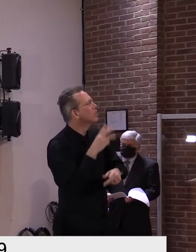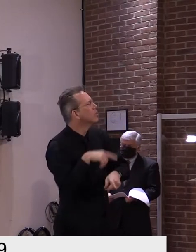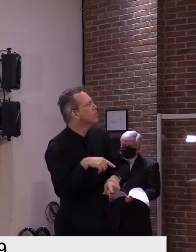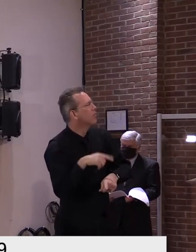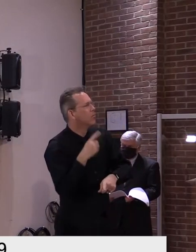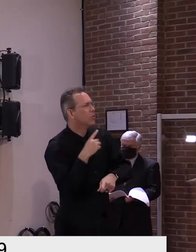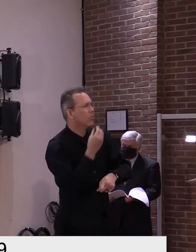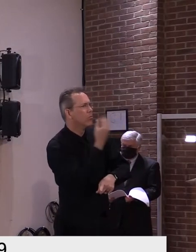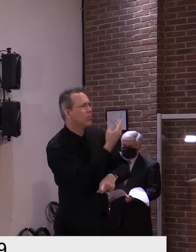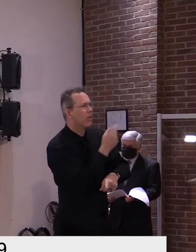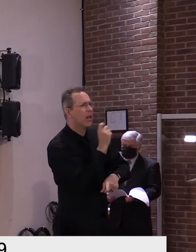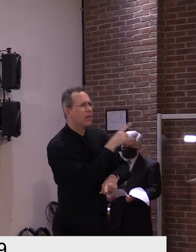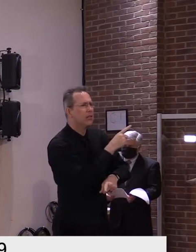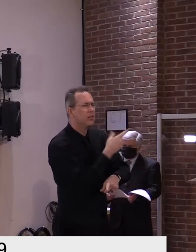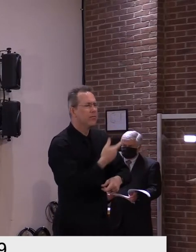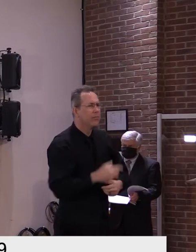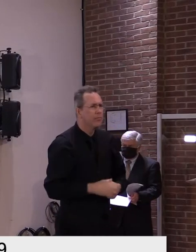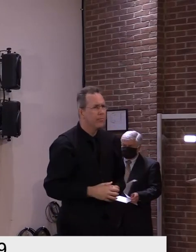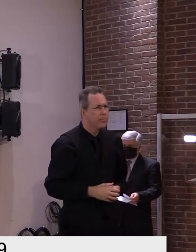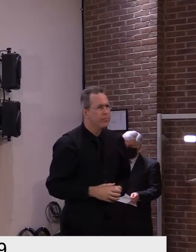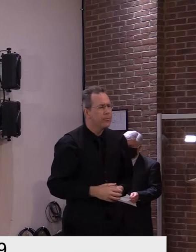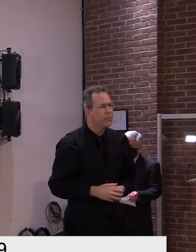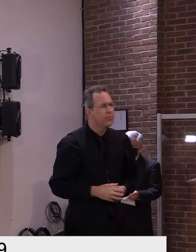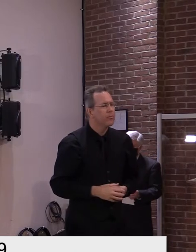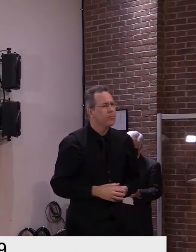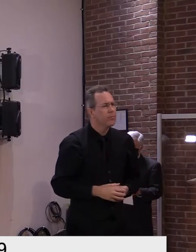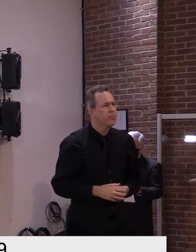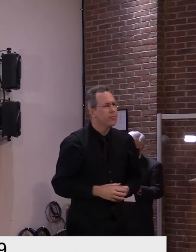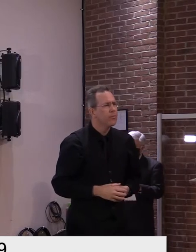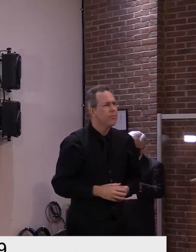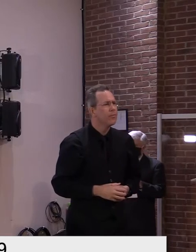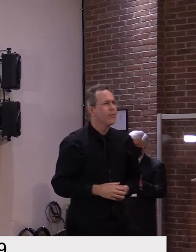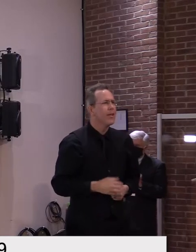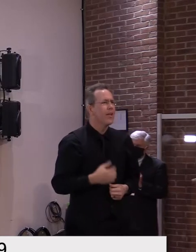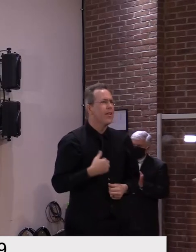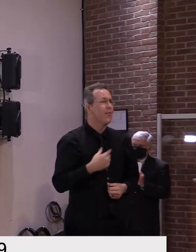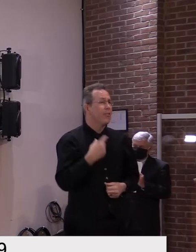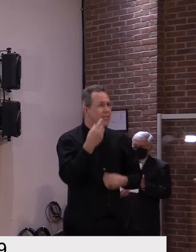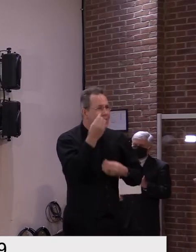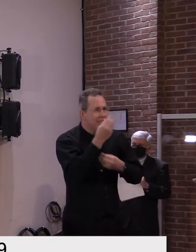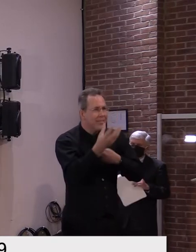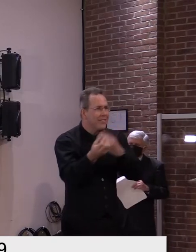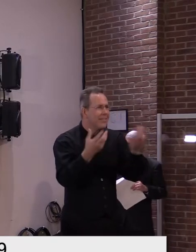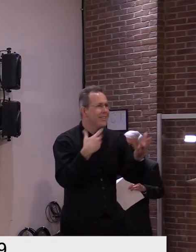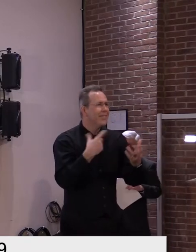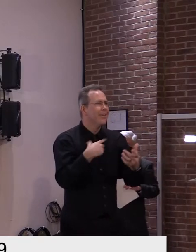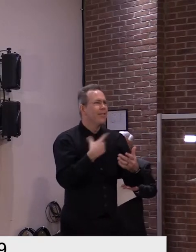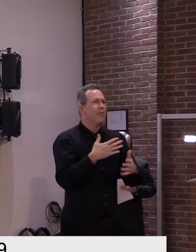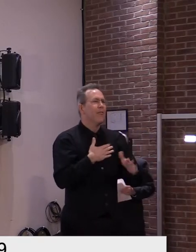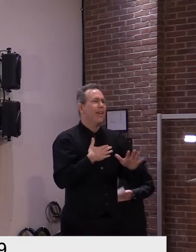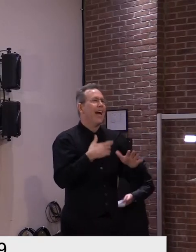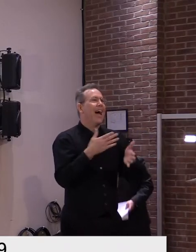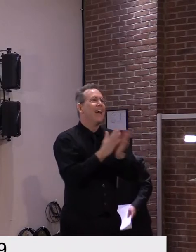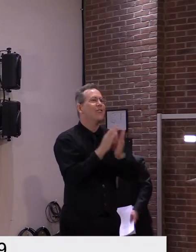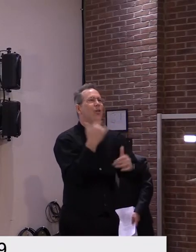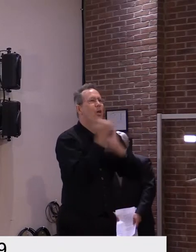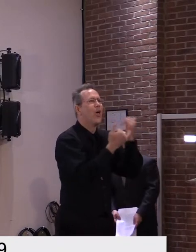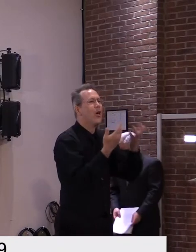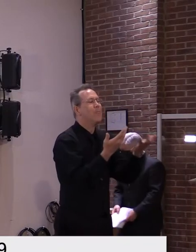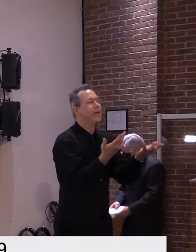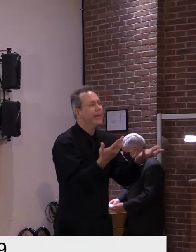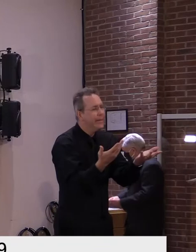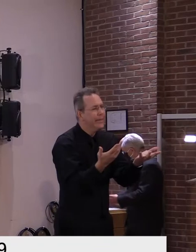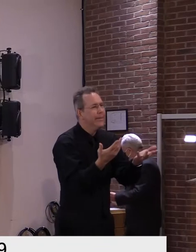for. We usually try to discourage you from using the phones and encourage you to use the online, but in this case, this